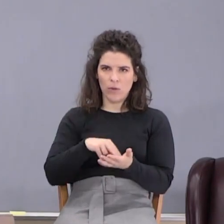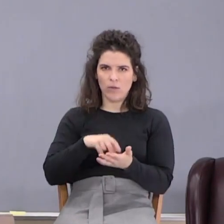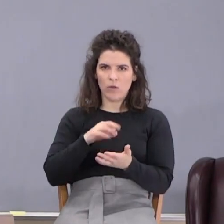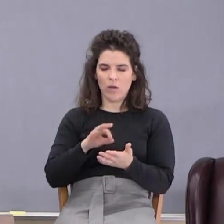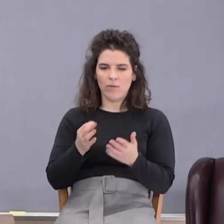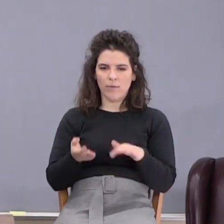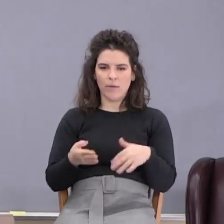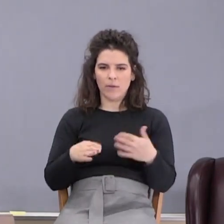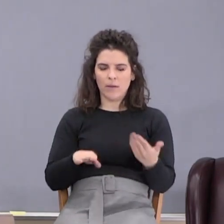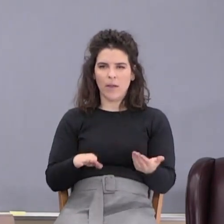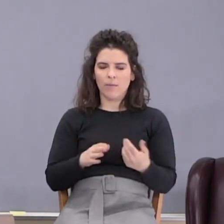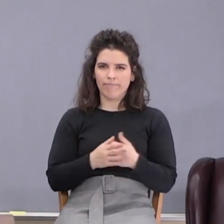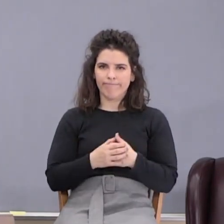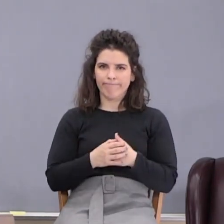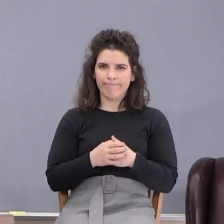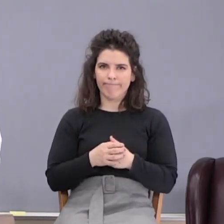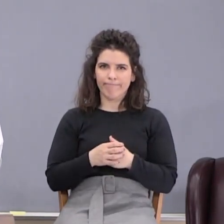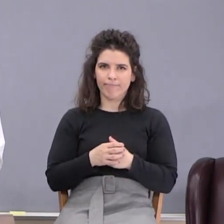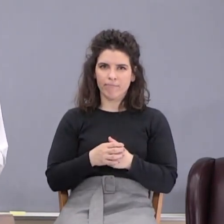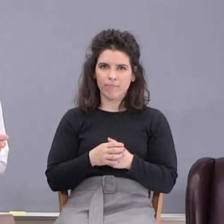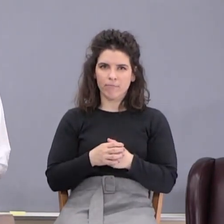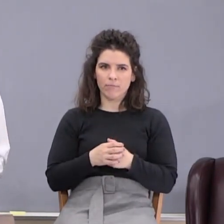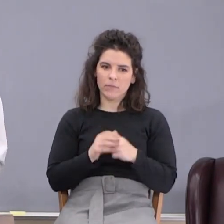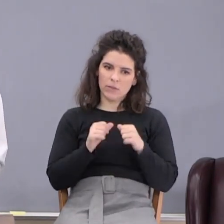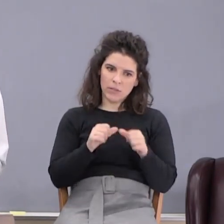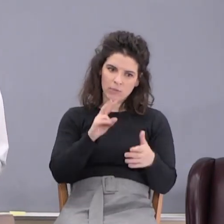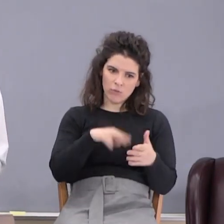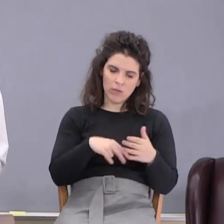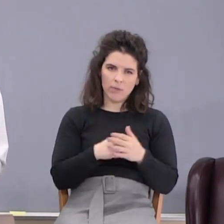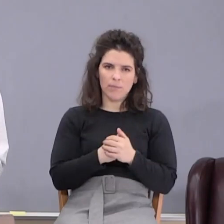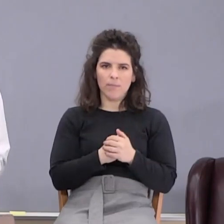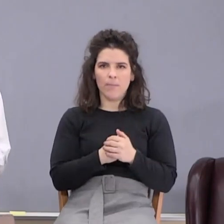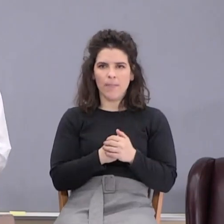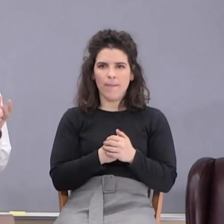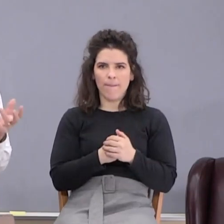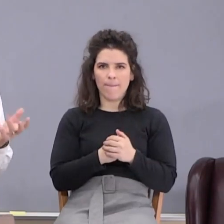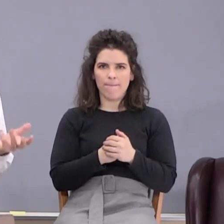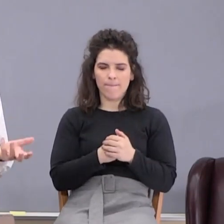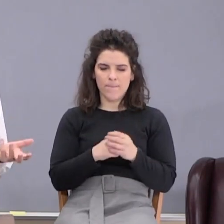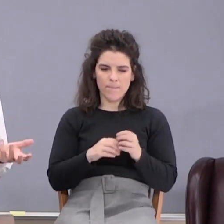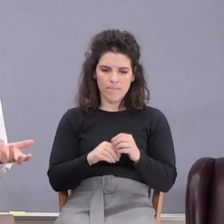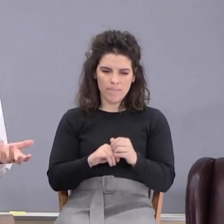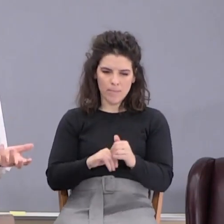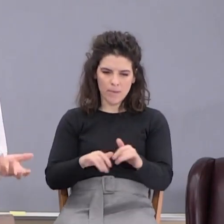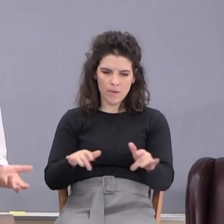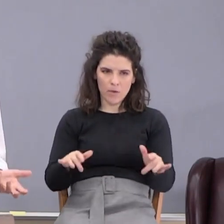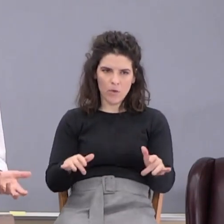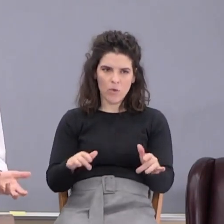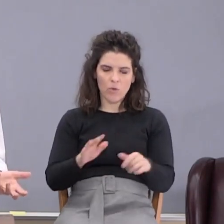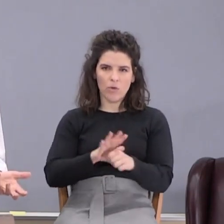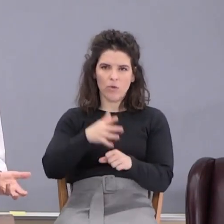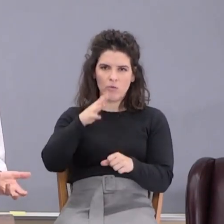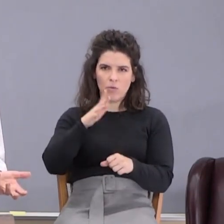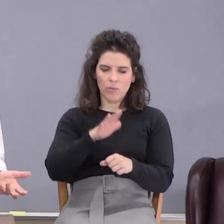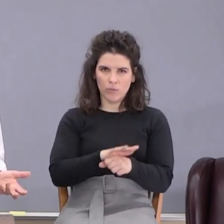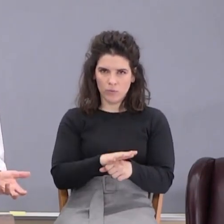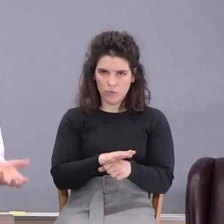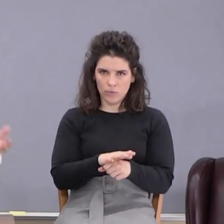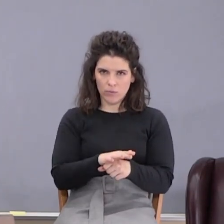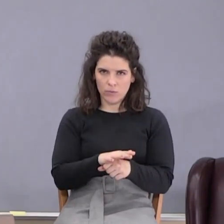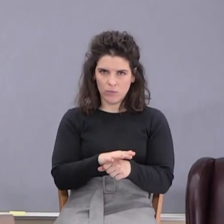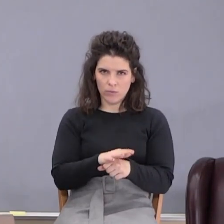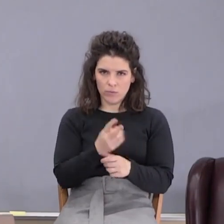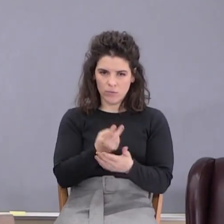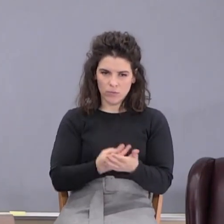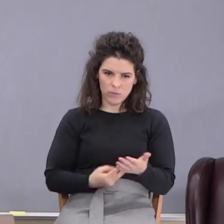the dead. Now, keep reading. It is sown in corruption. It